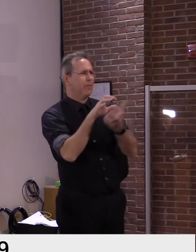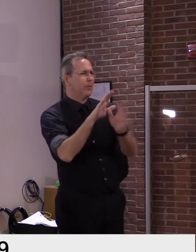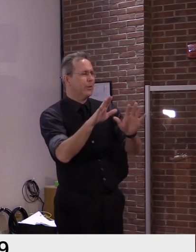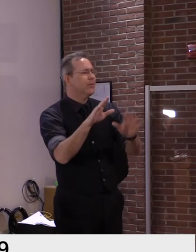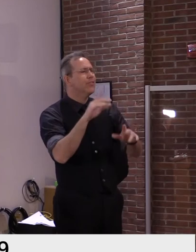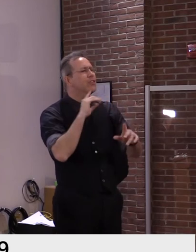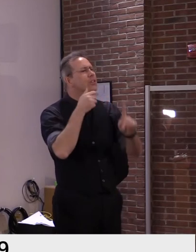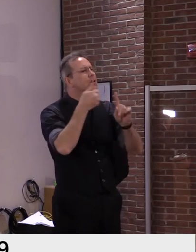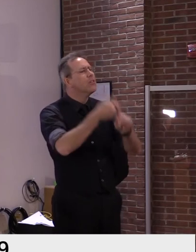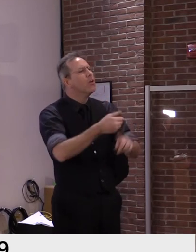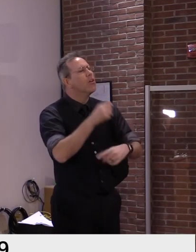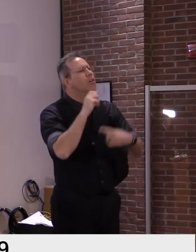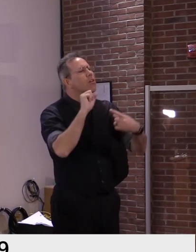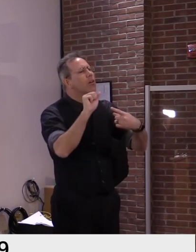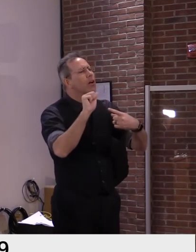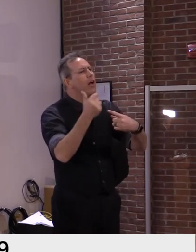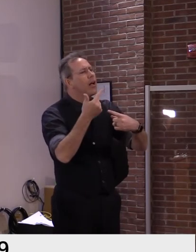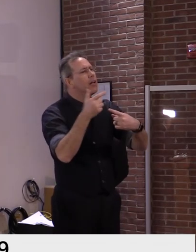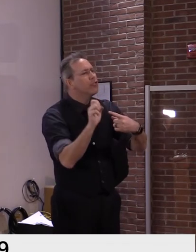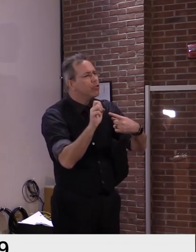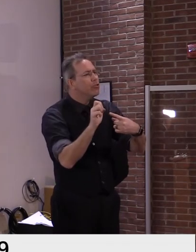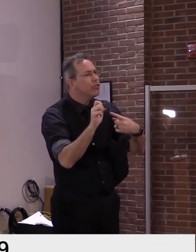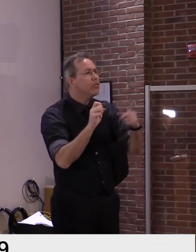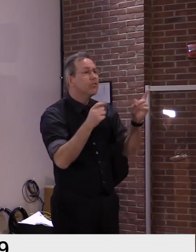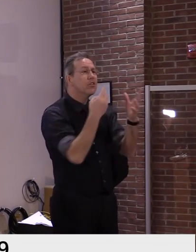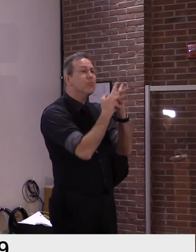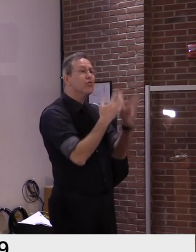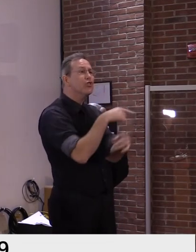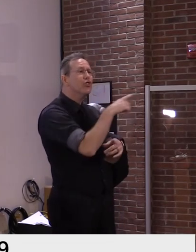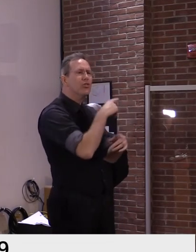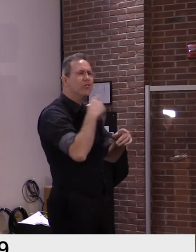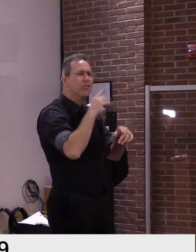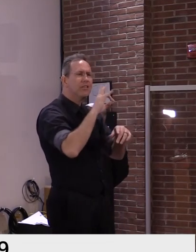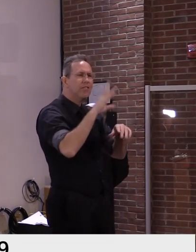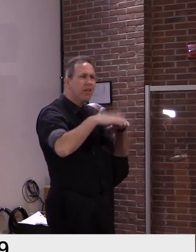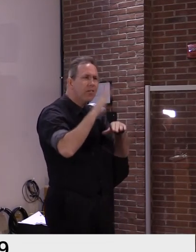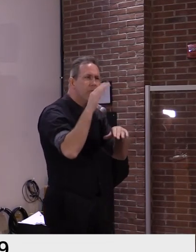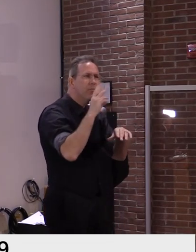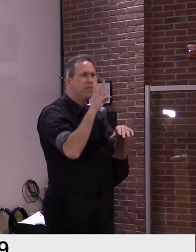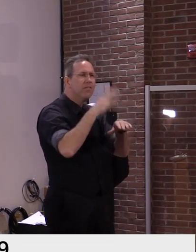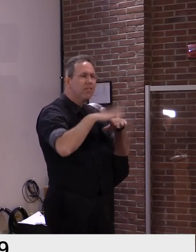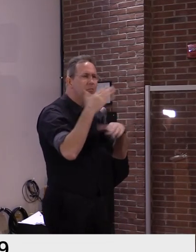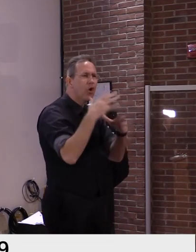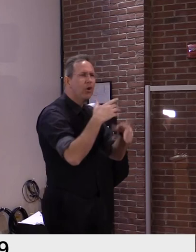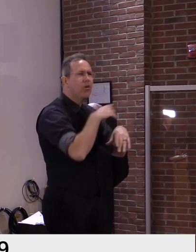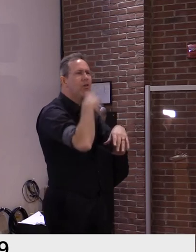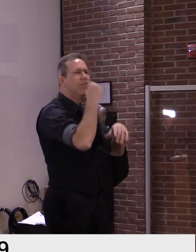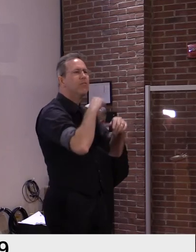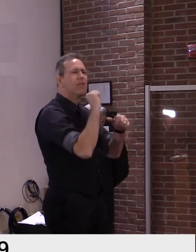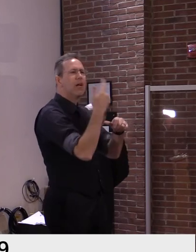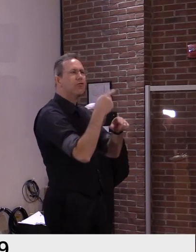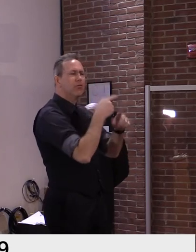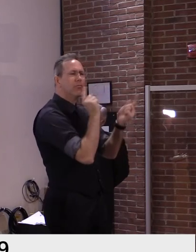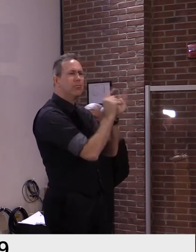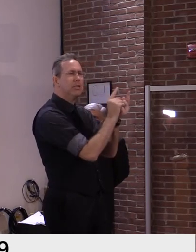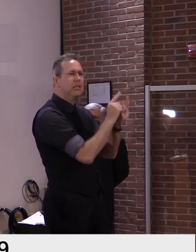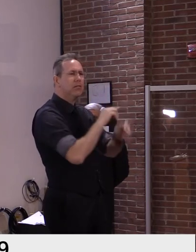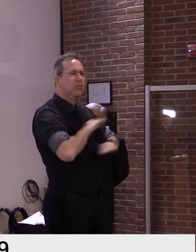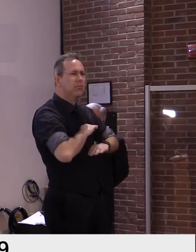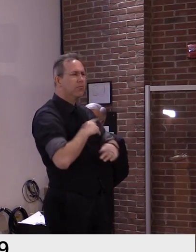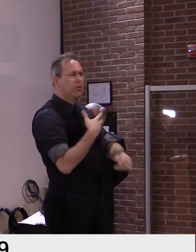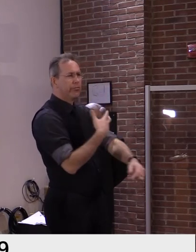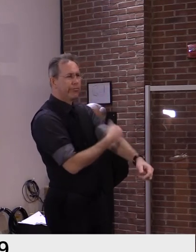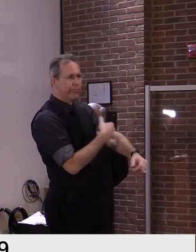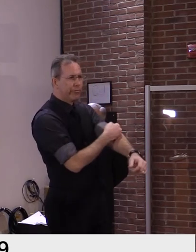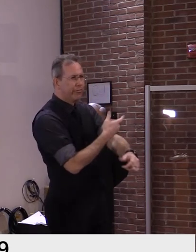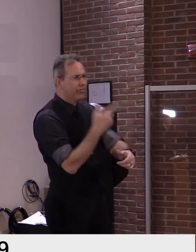over, 70 and over, now 65 and over, they were included in that, as were the staff. But however, staff isn't